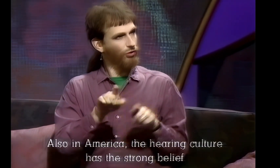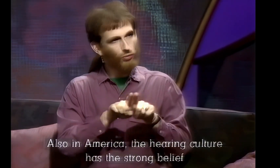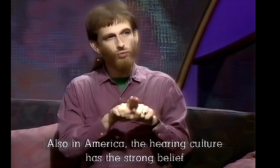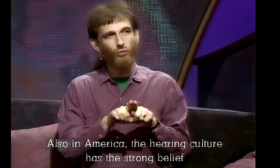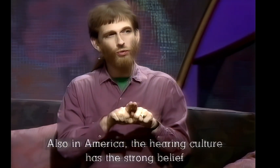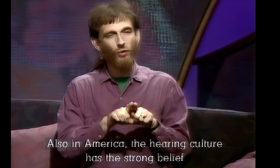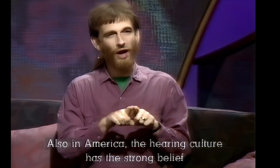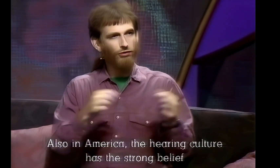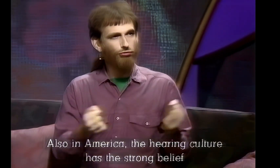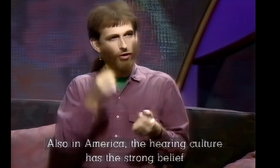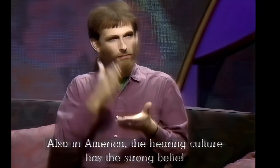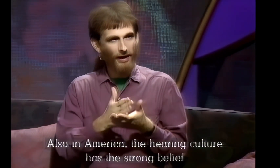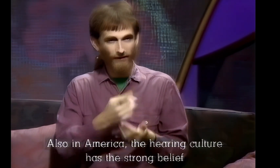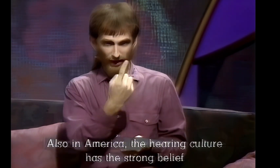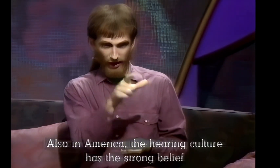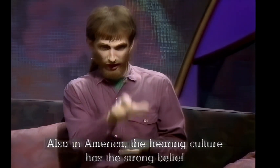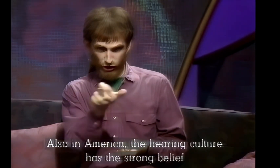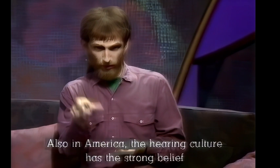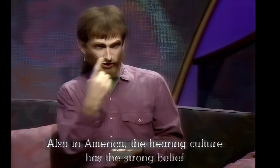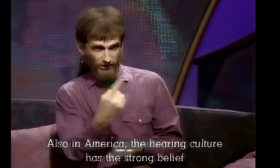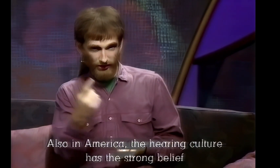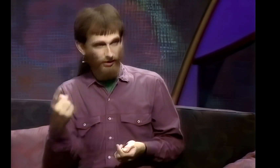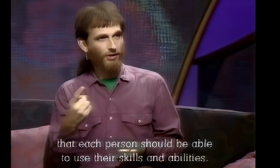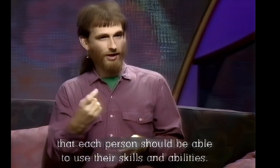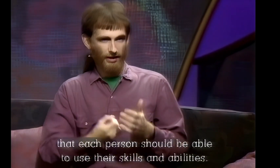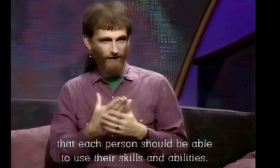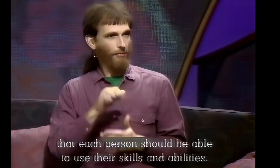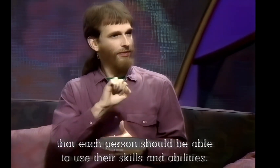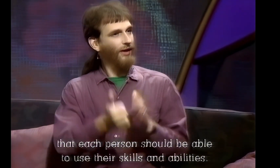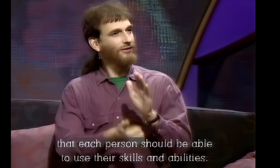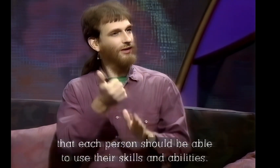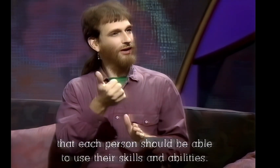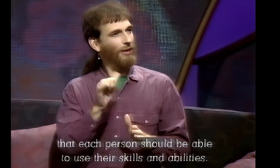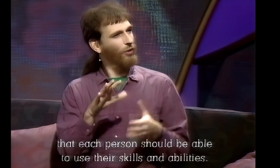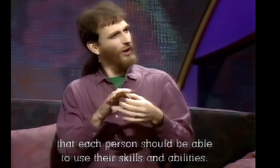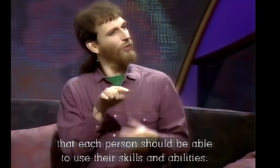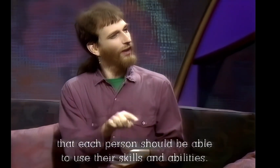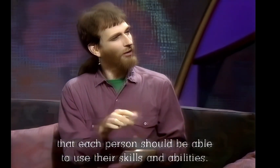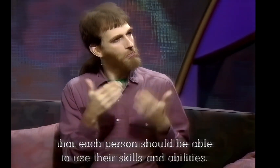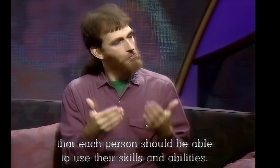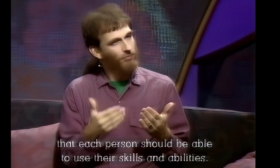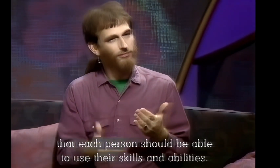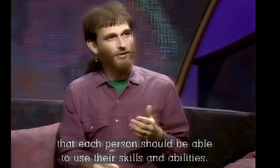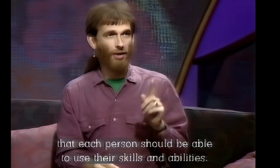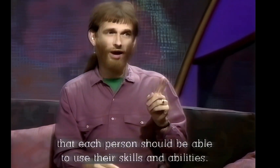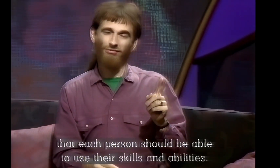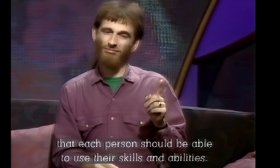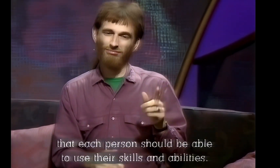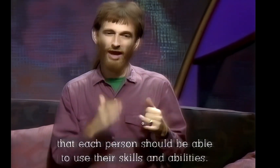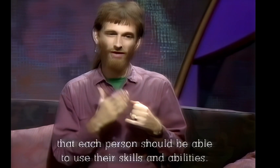Also, America, the hearing culture has a strong belief that each person should be able to use their skills and abilities. Maybe it's